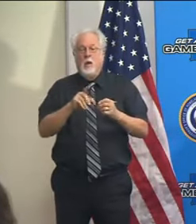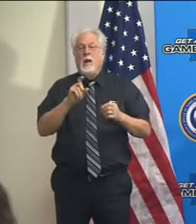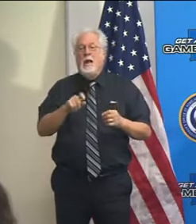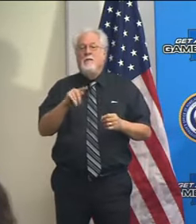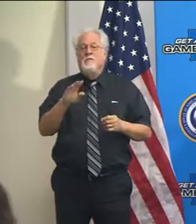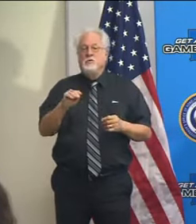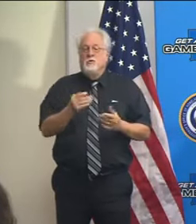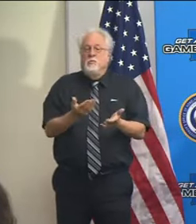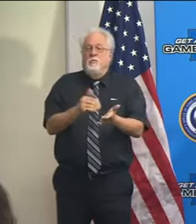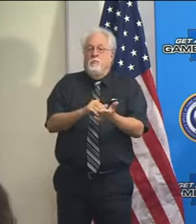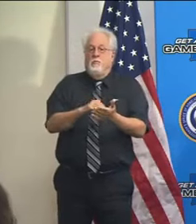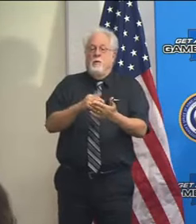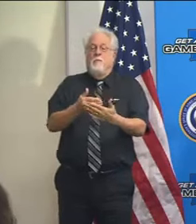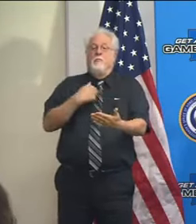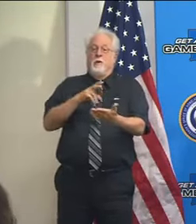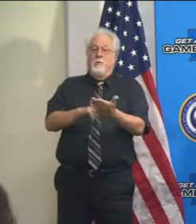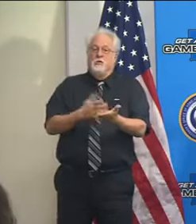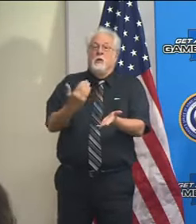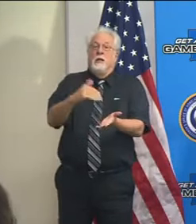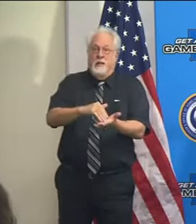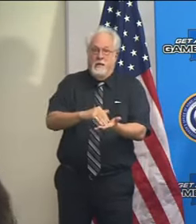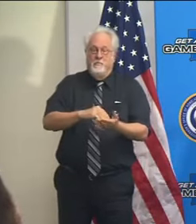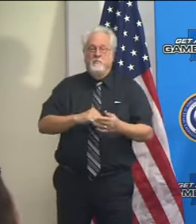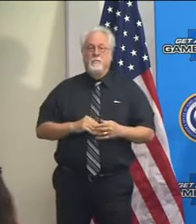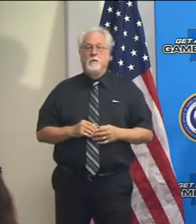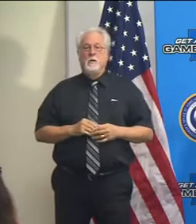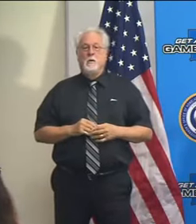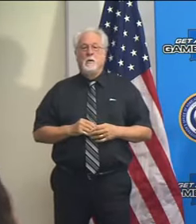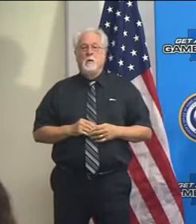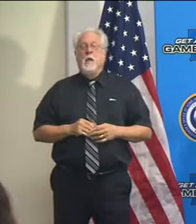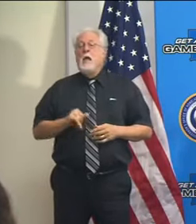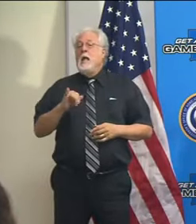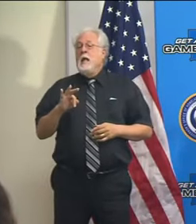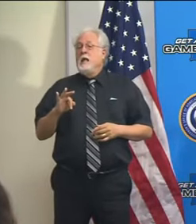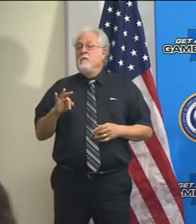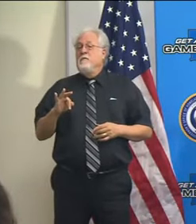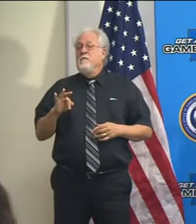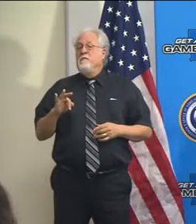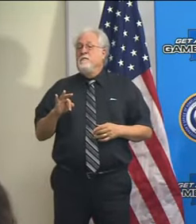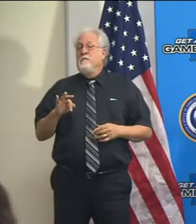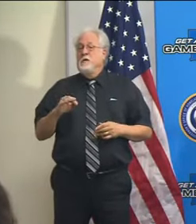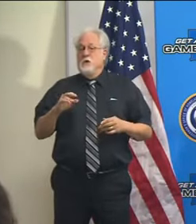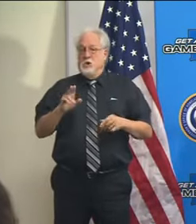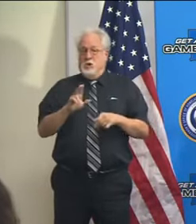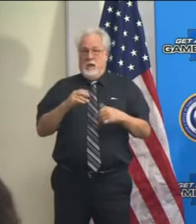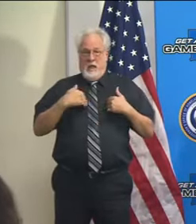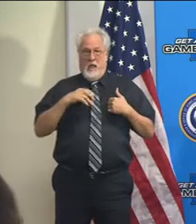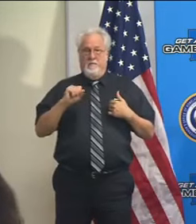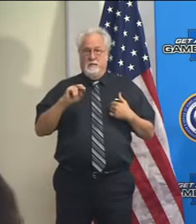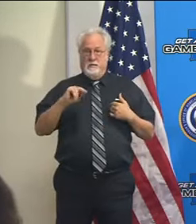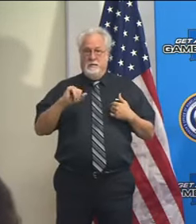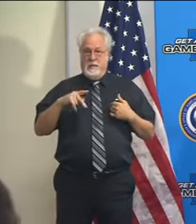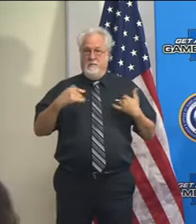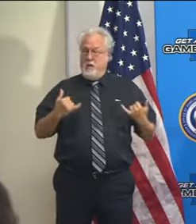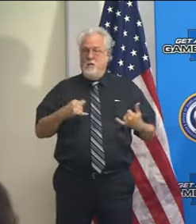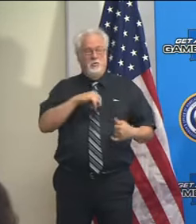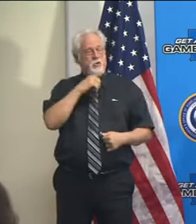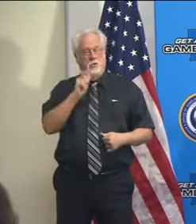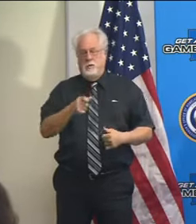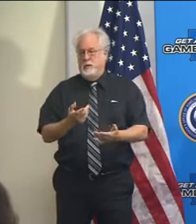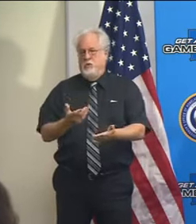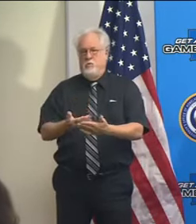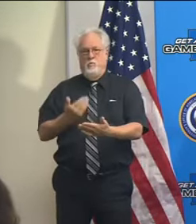have to pre-register again. If you are on SNAP currently, you don't need to